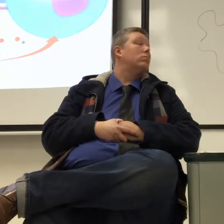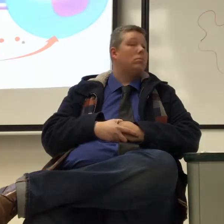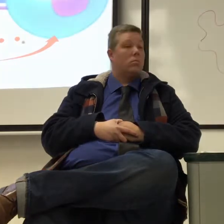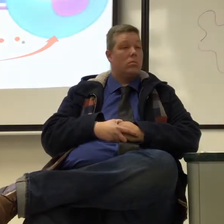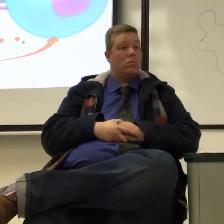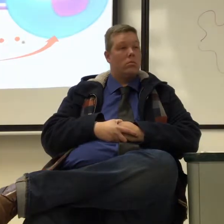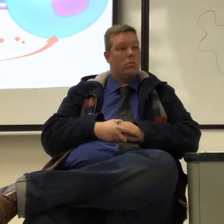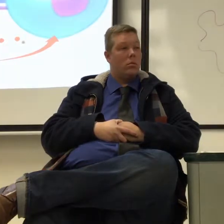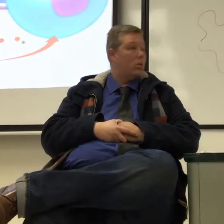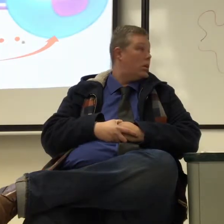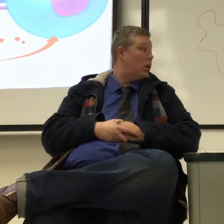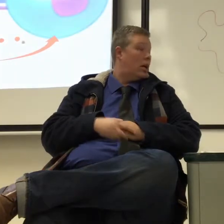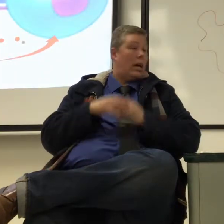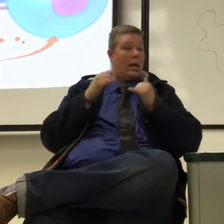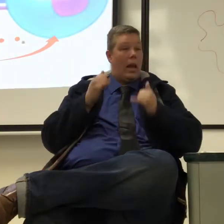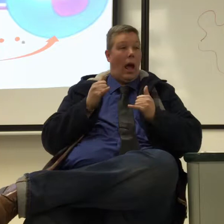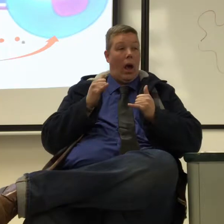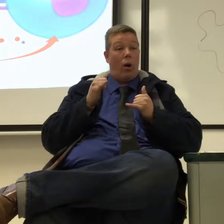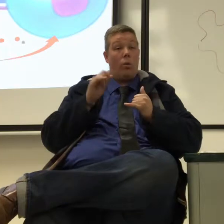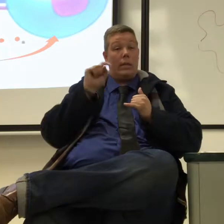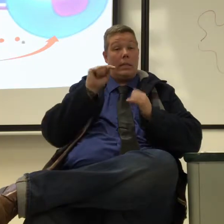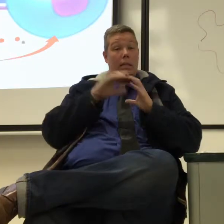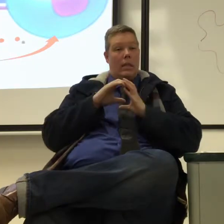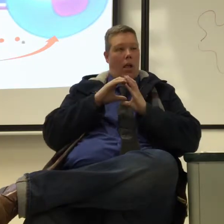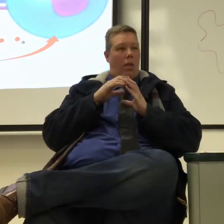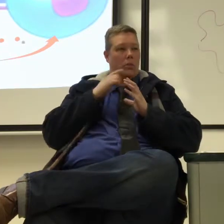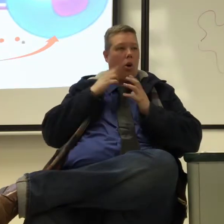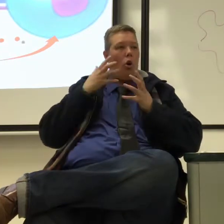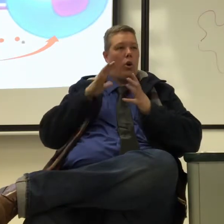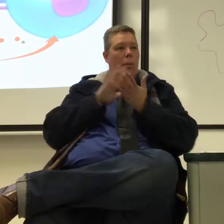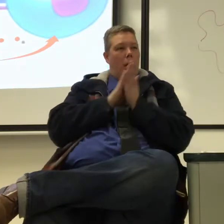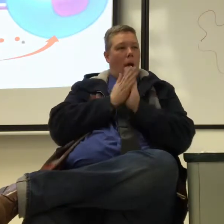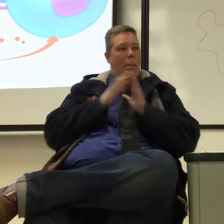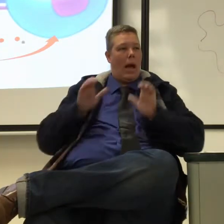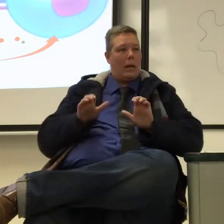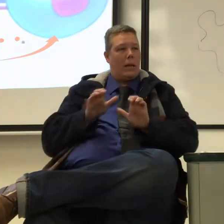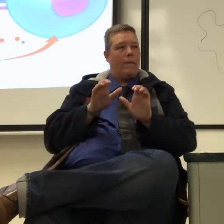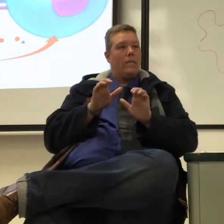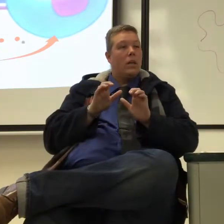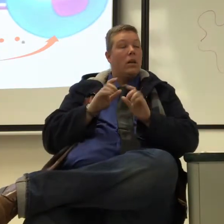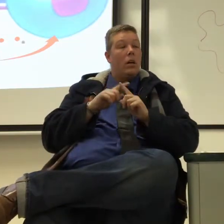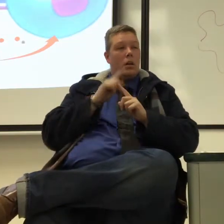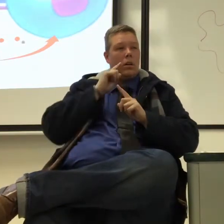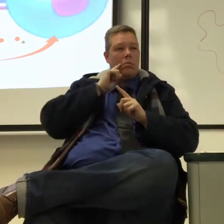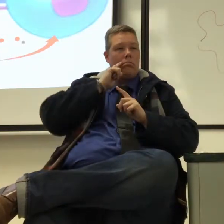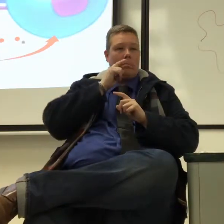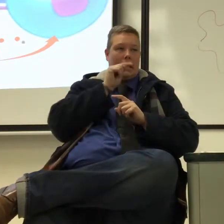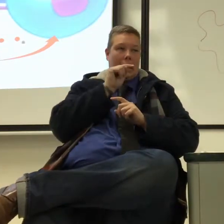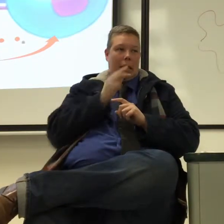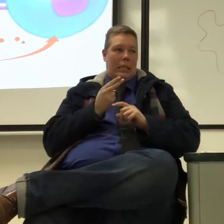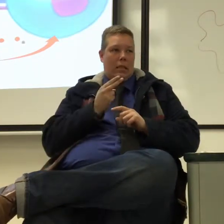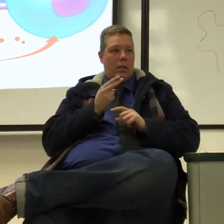And an activated T cell has different properties. An activated helper T cell,